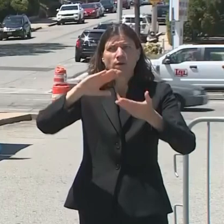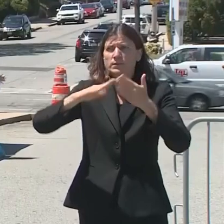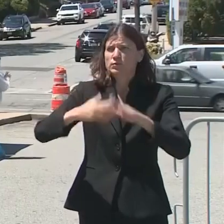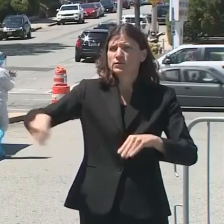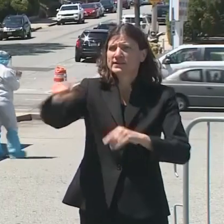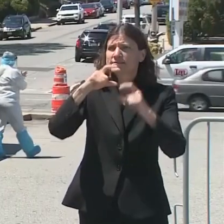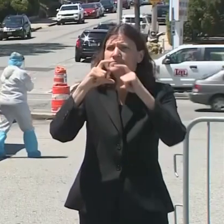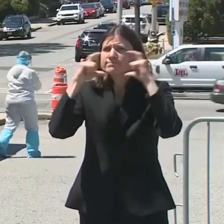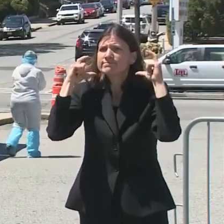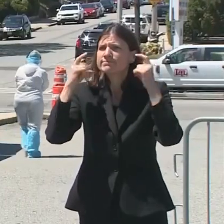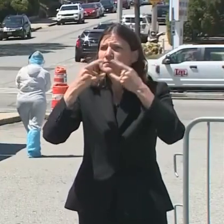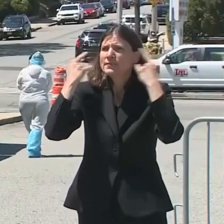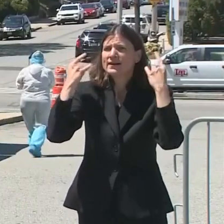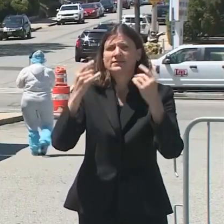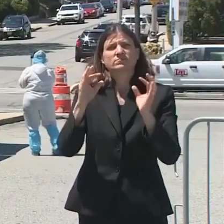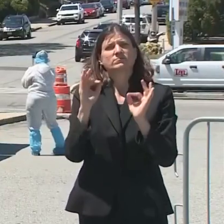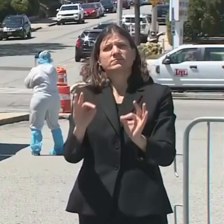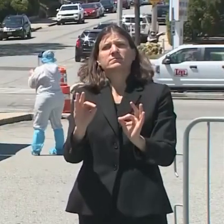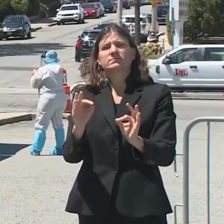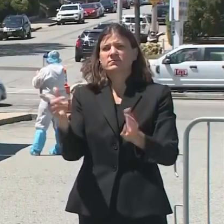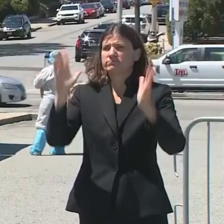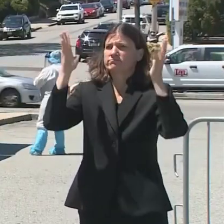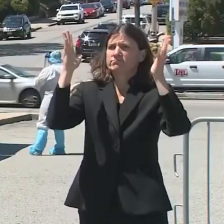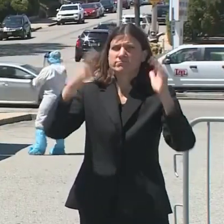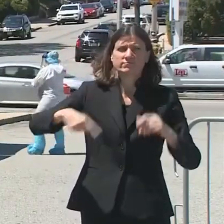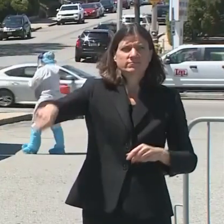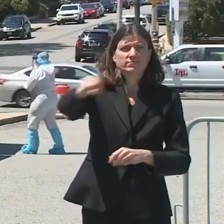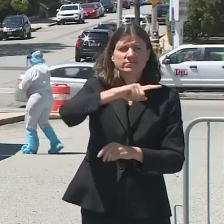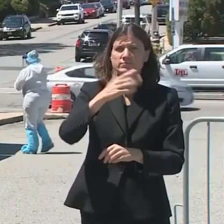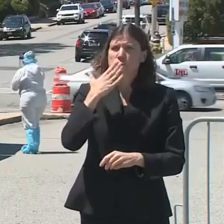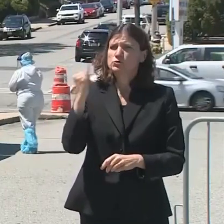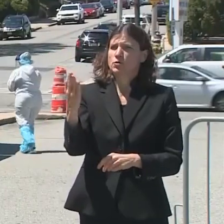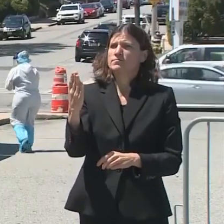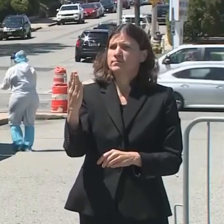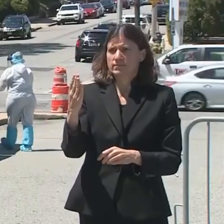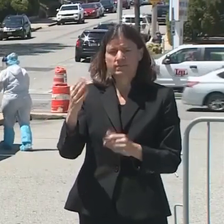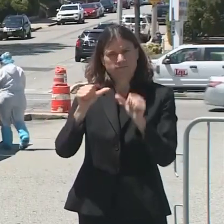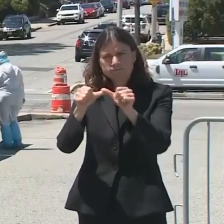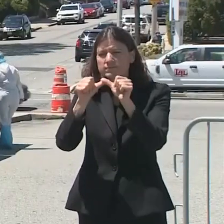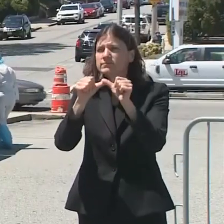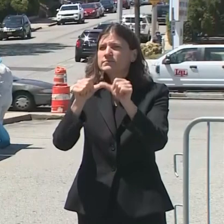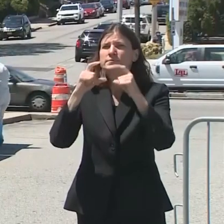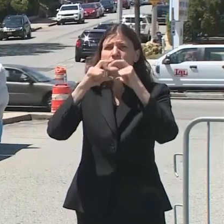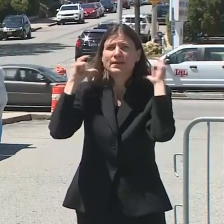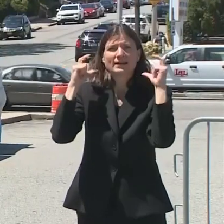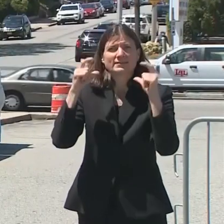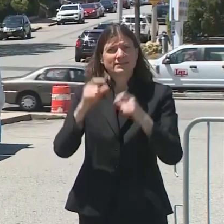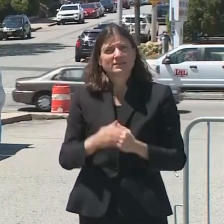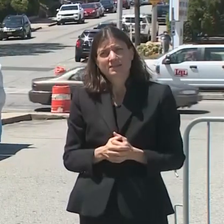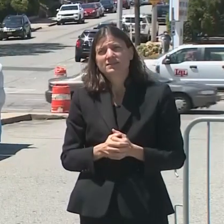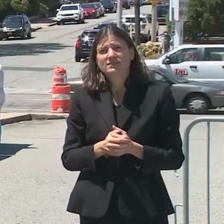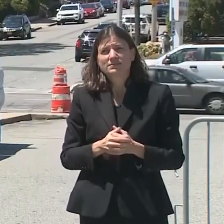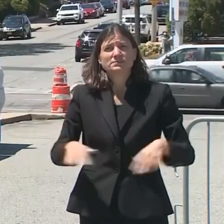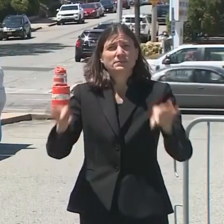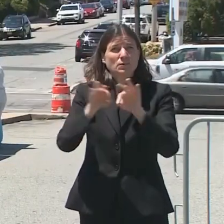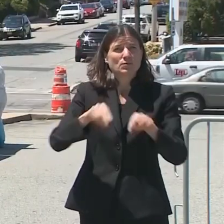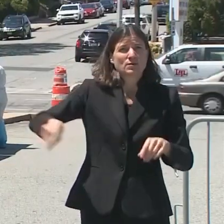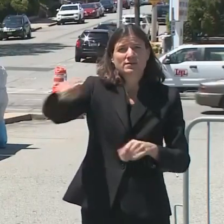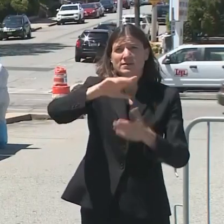But to really bring the fight to the virus and to get ahead, we also need to identify confirmed cases and the people they might have